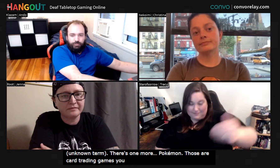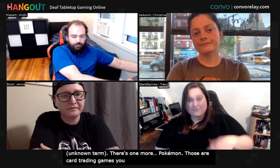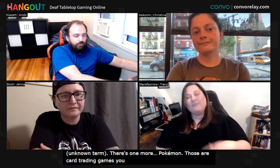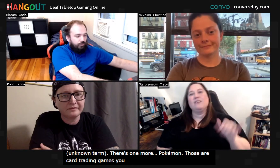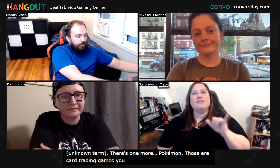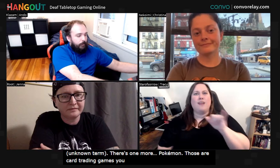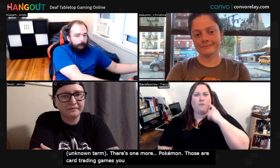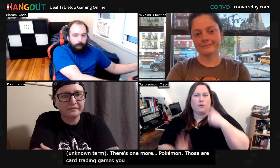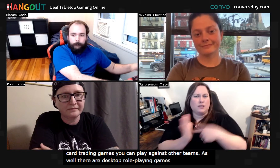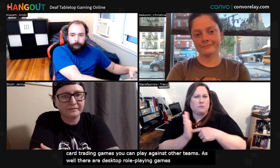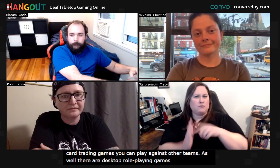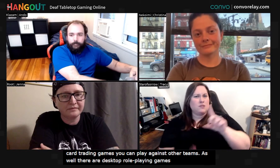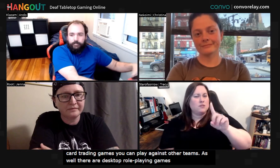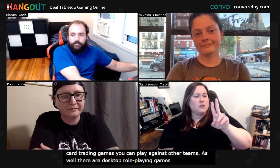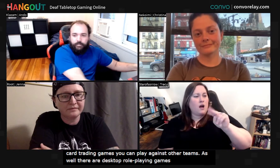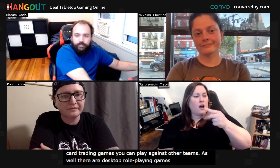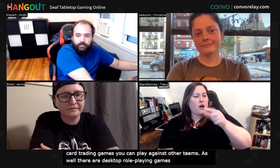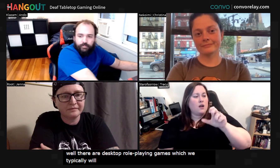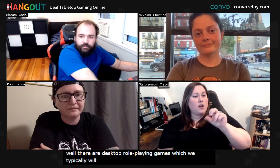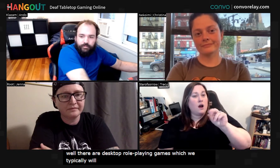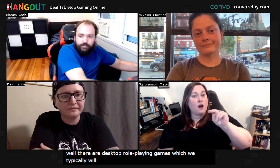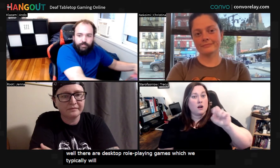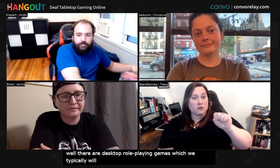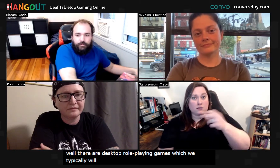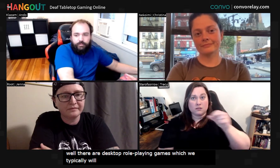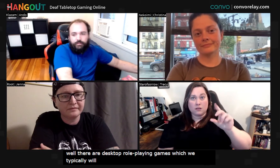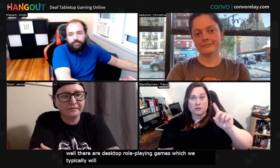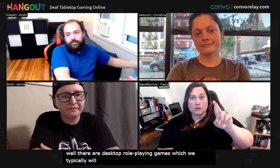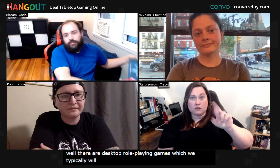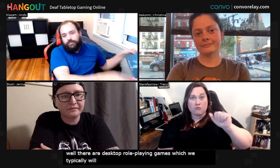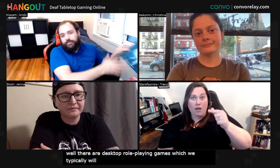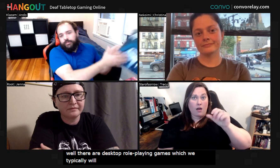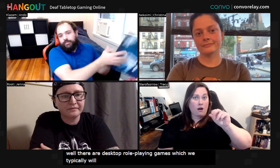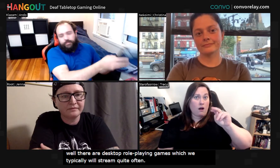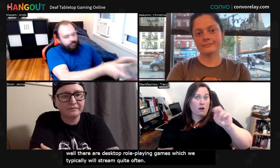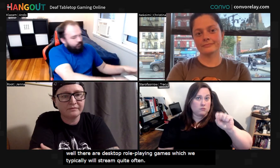stream quite often. For example, there's Dungeons and Dragons,